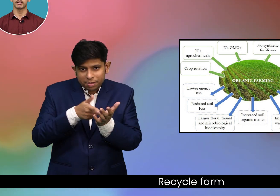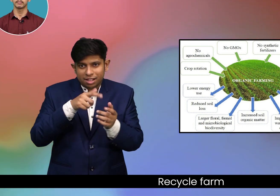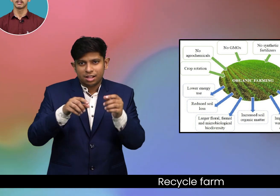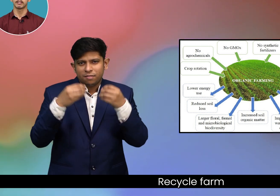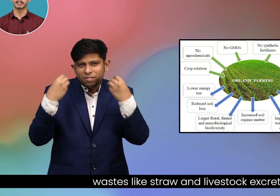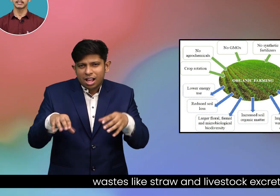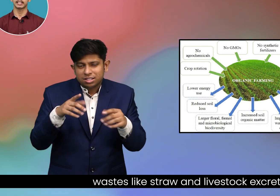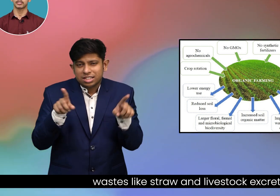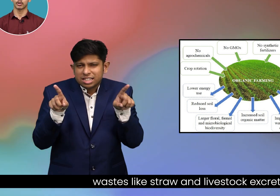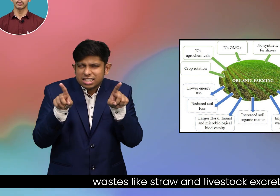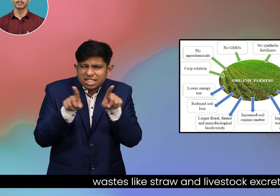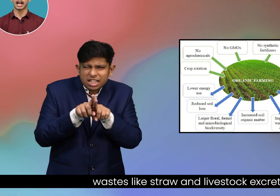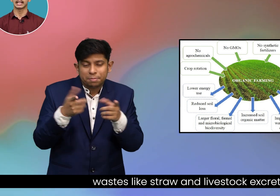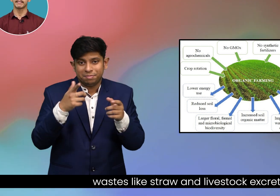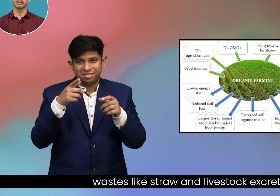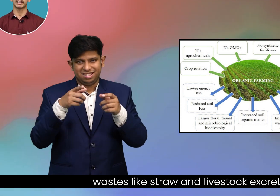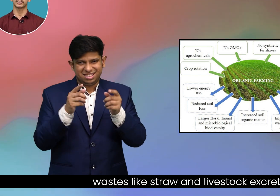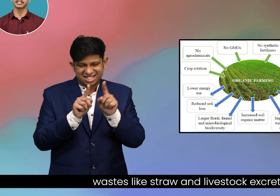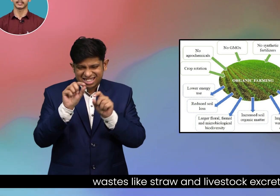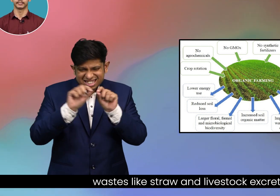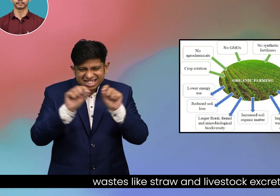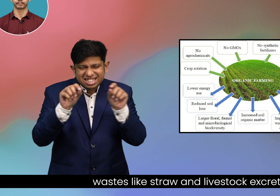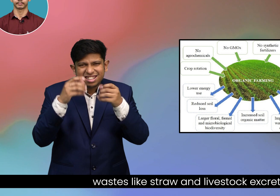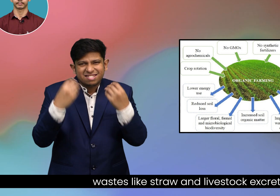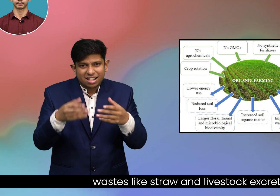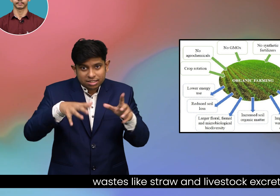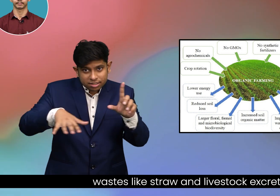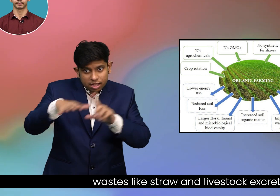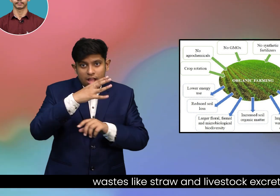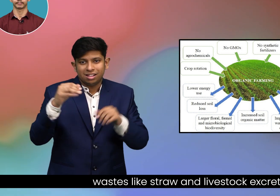Recycled from waste like straw and livestock excreta.